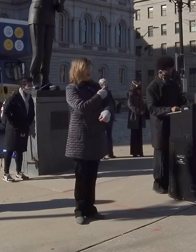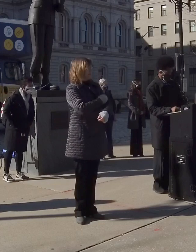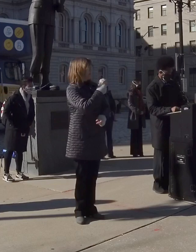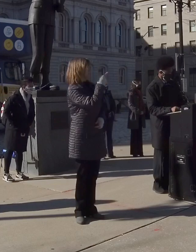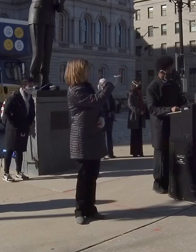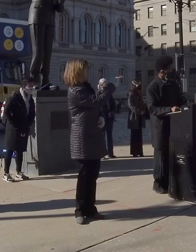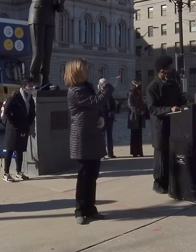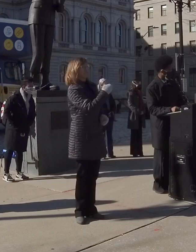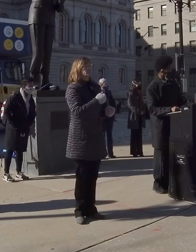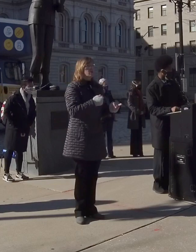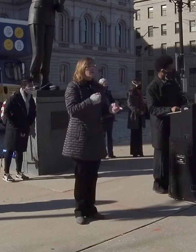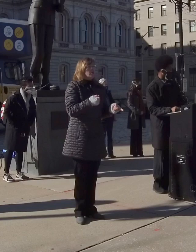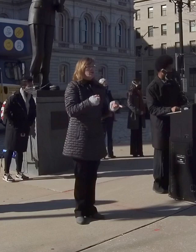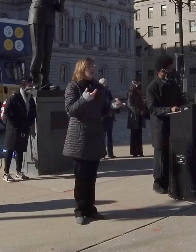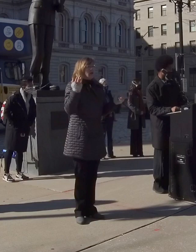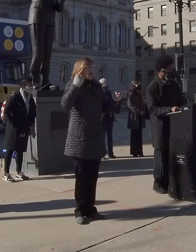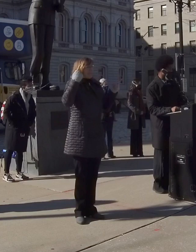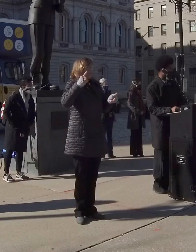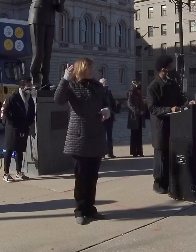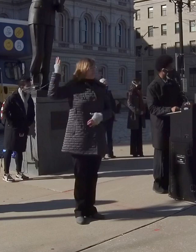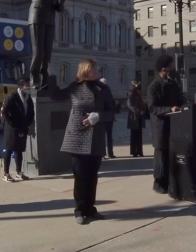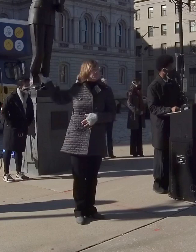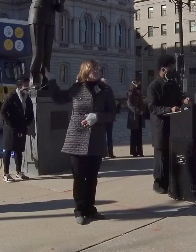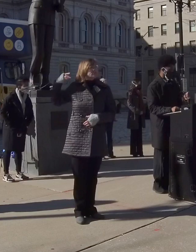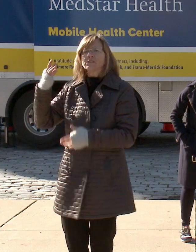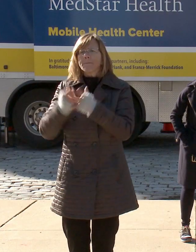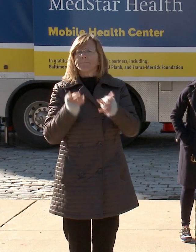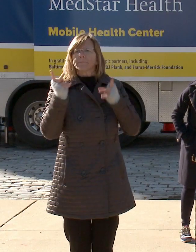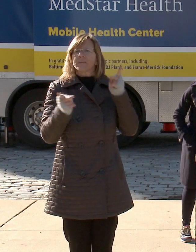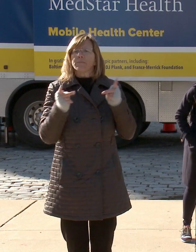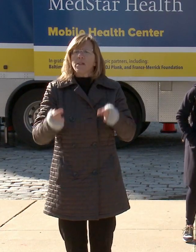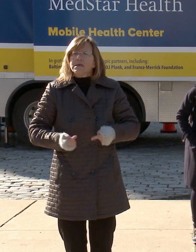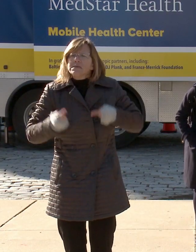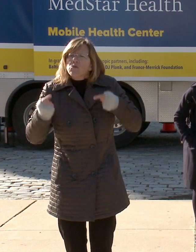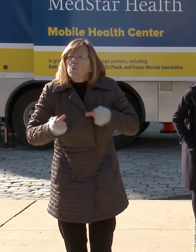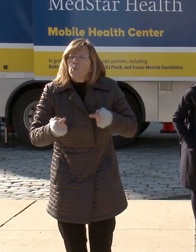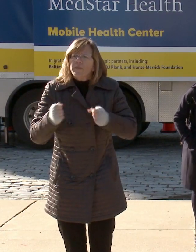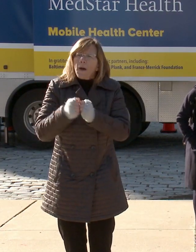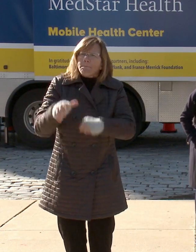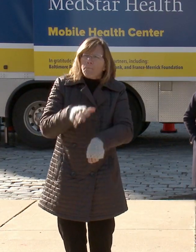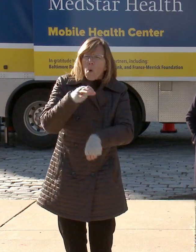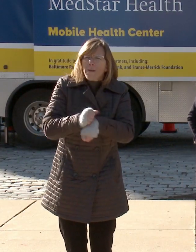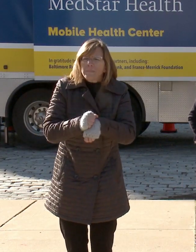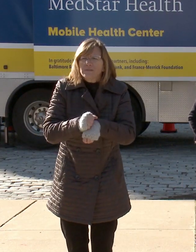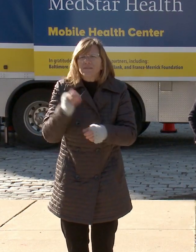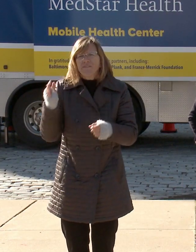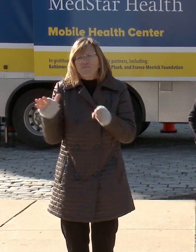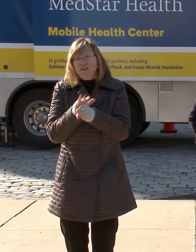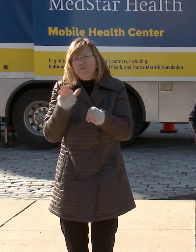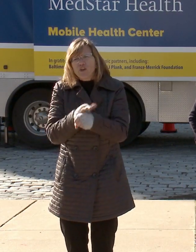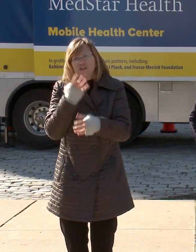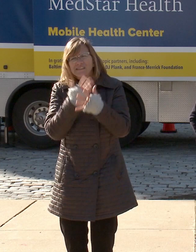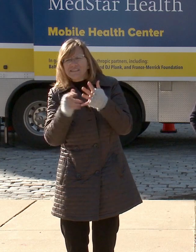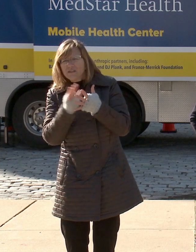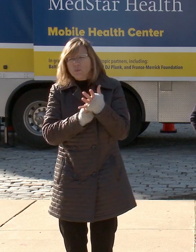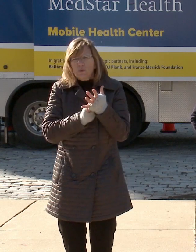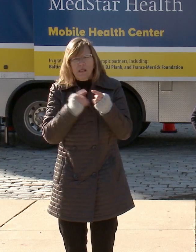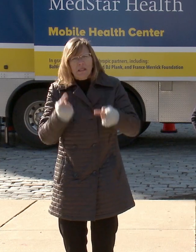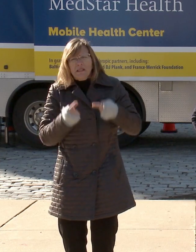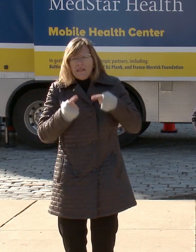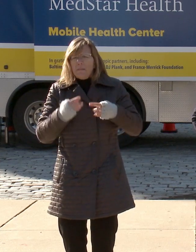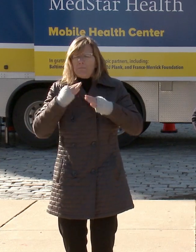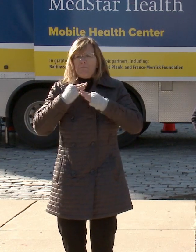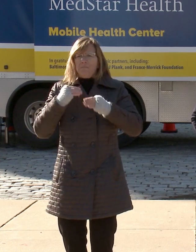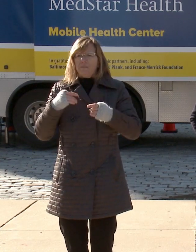what would you tell citizens who are having trouble getting appointments? The health department appointments are booked. What advice do you have to them? There's a lot